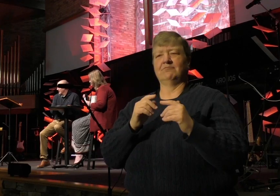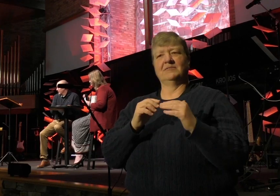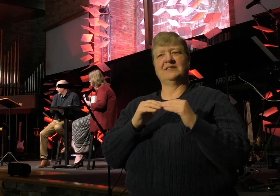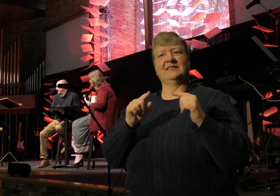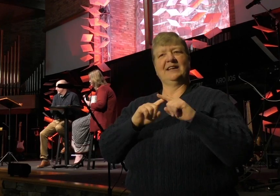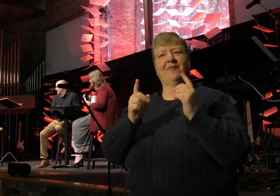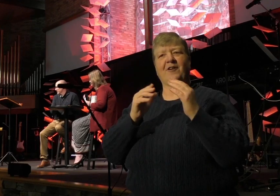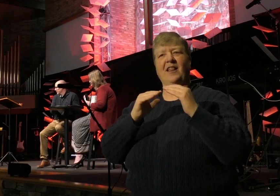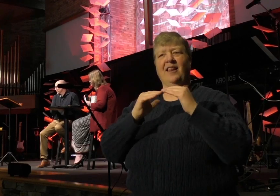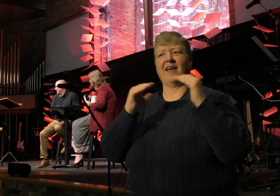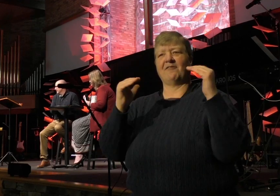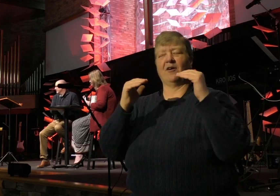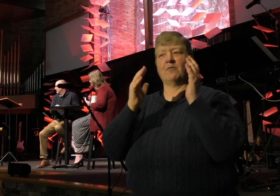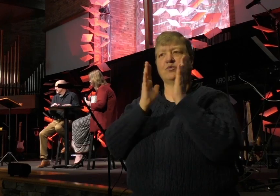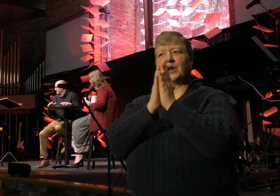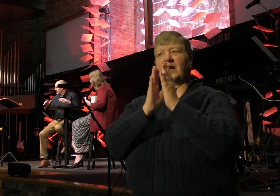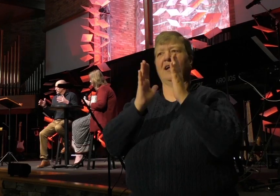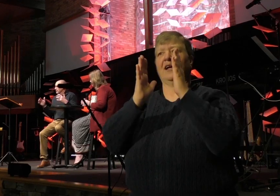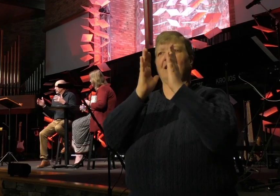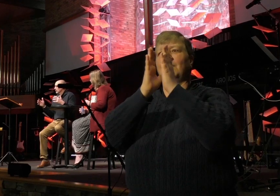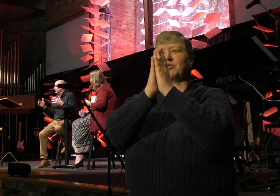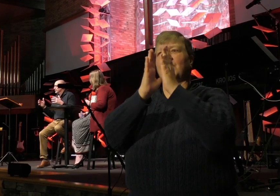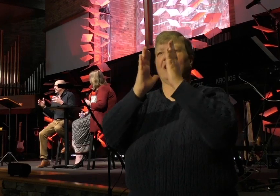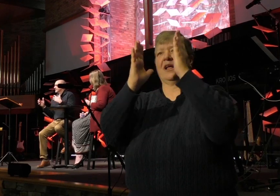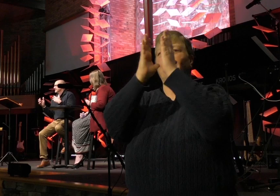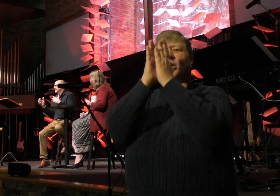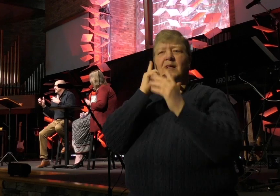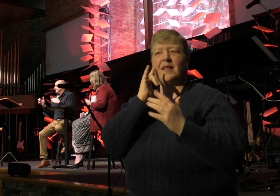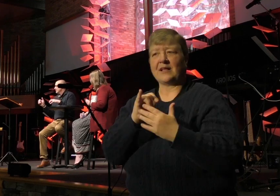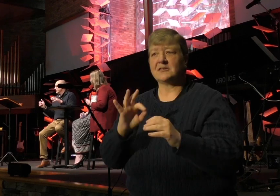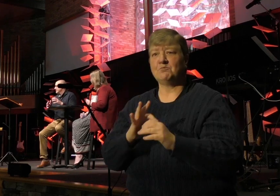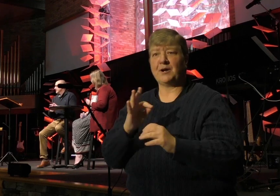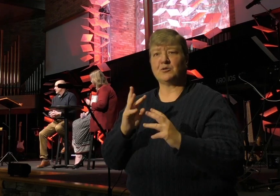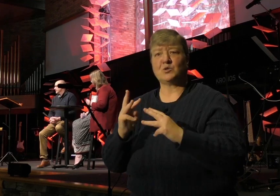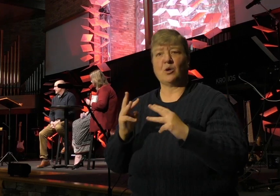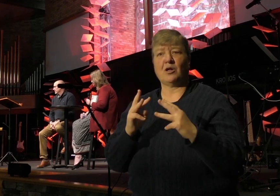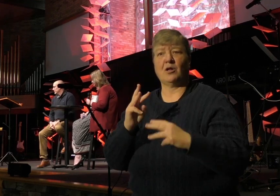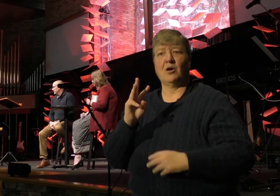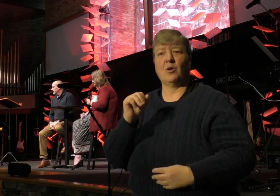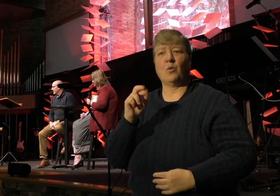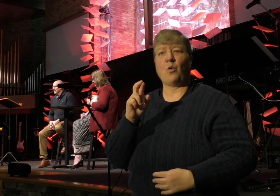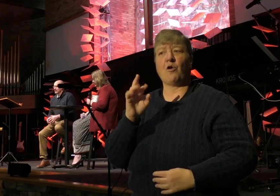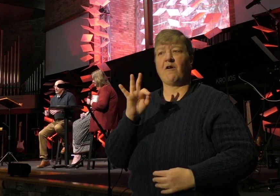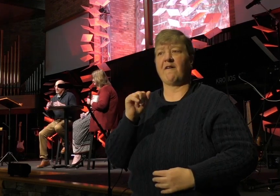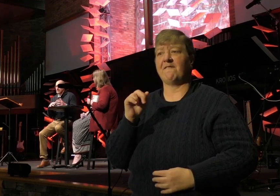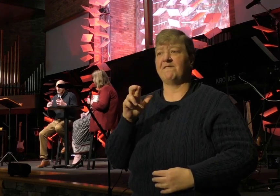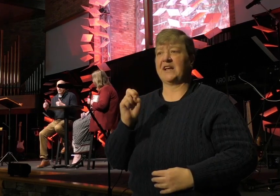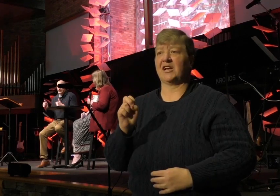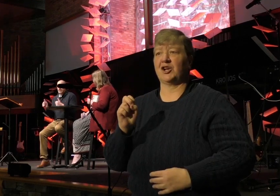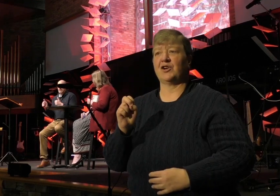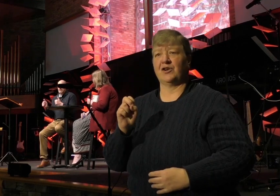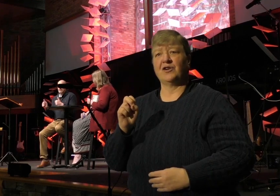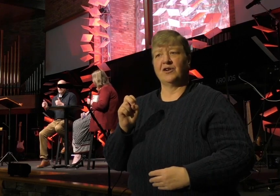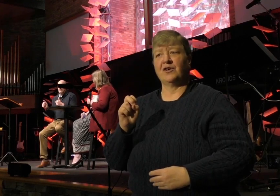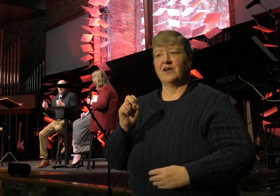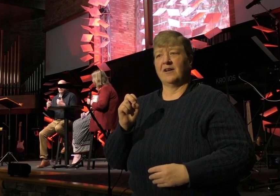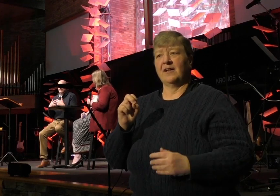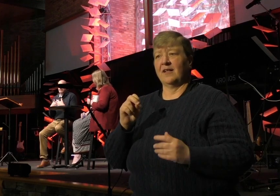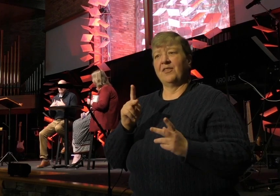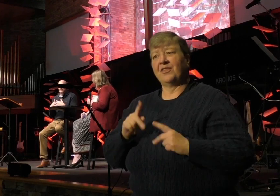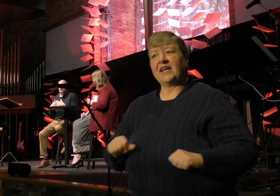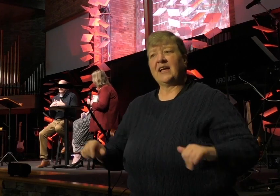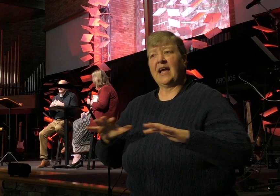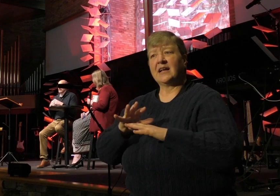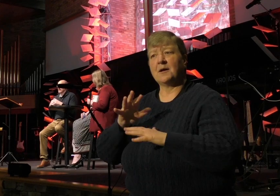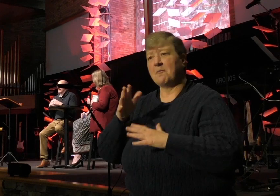praying and praying and praying, because it's a spiritual warfare. The evil one does not want to give up any from his kingdom of darkness for them